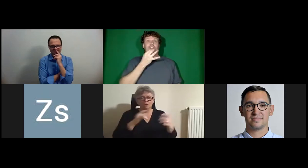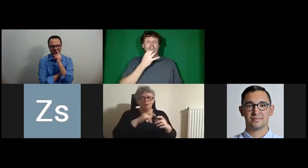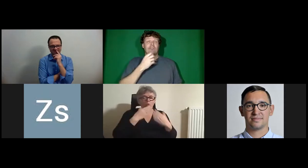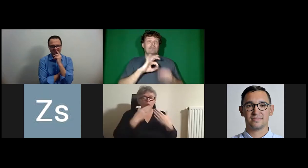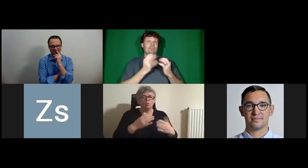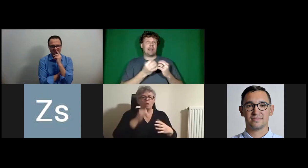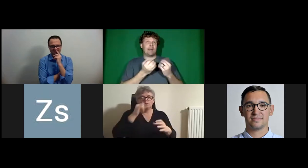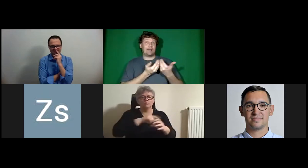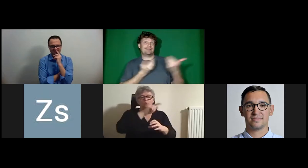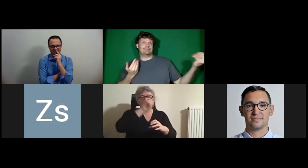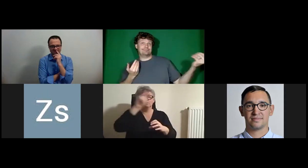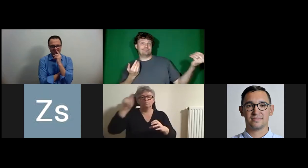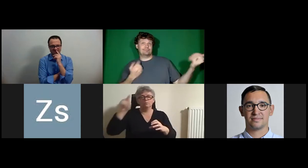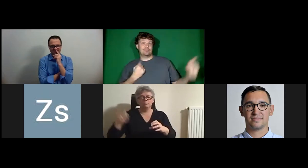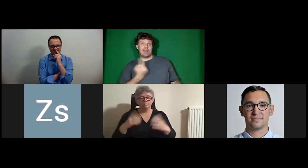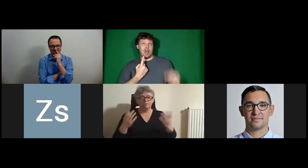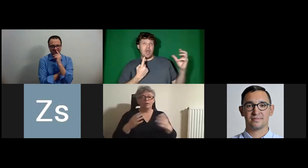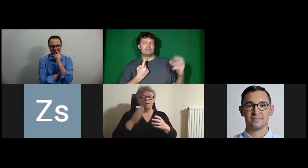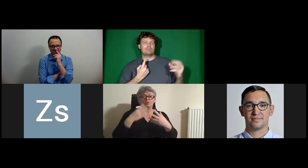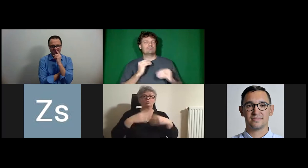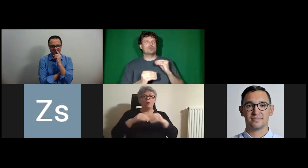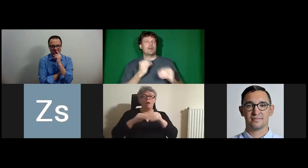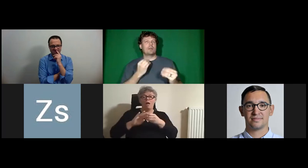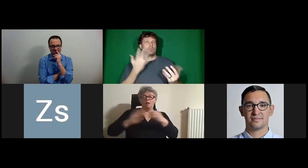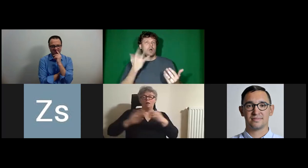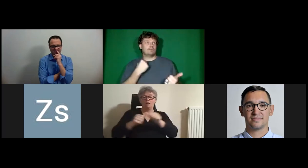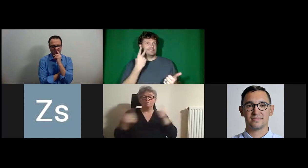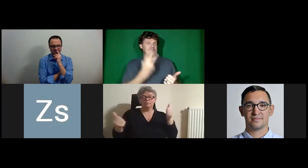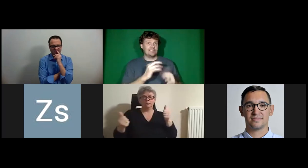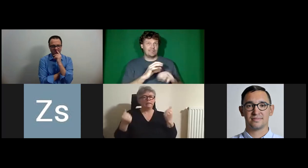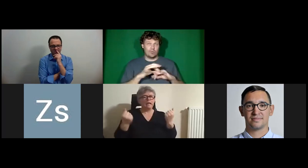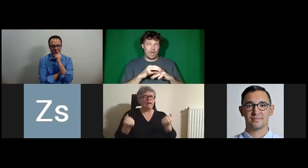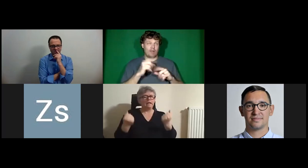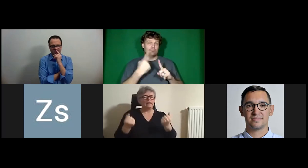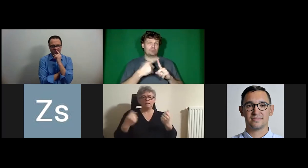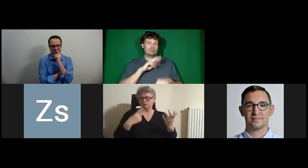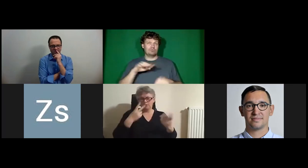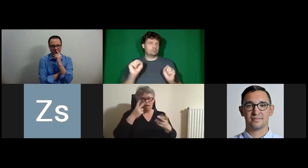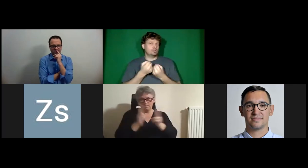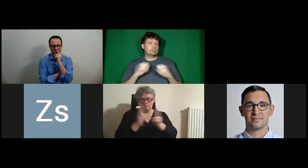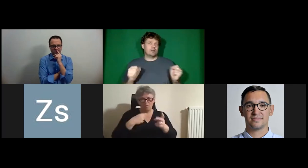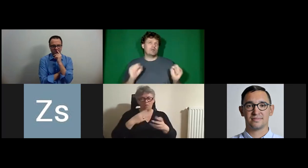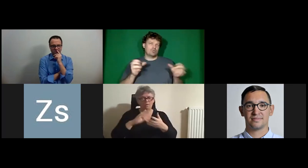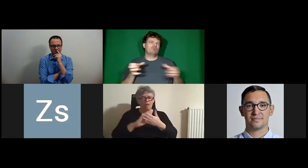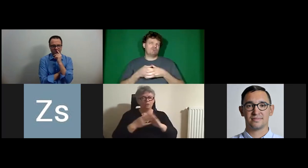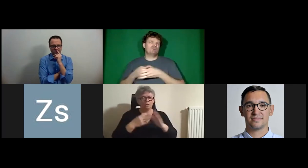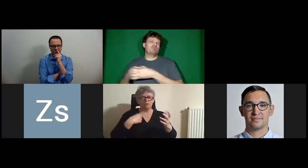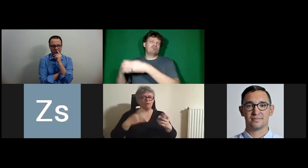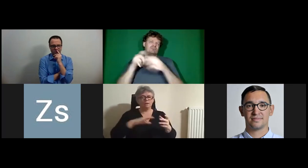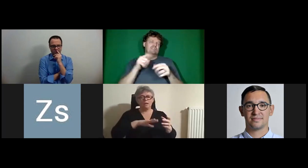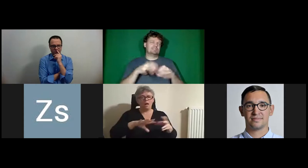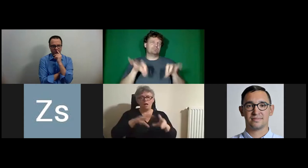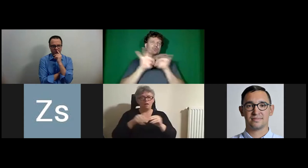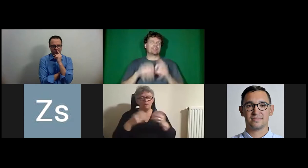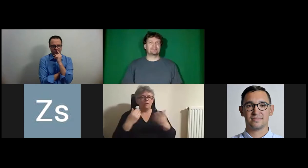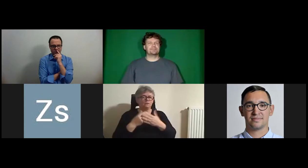because we've always been in internationals. They've been in international schools. Uh-huh. It would have been difficult if I wouldn't be able to see my wife and family.